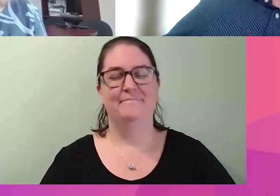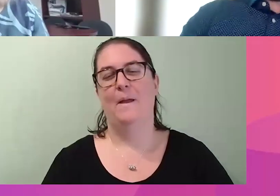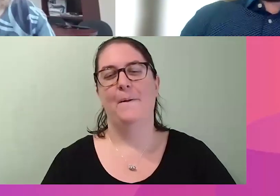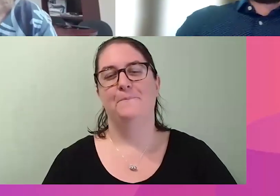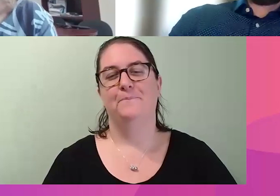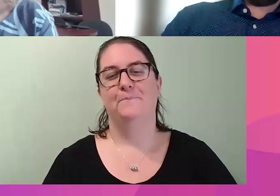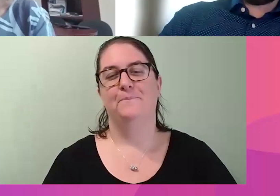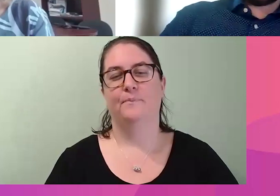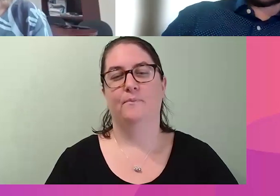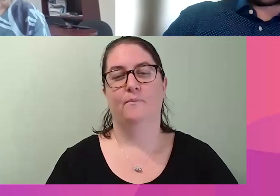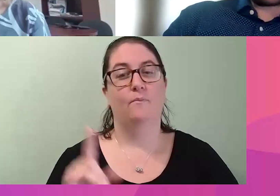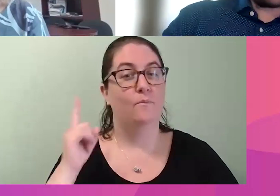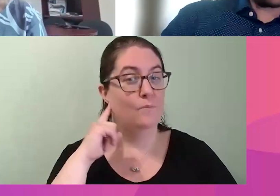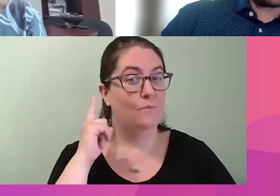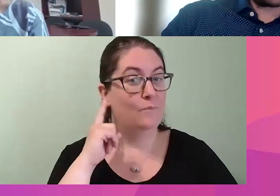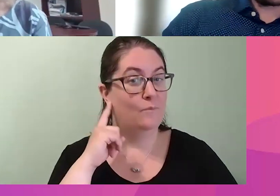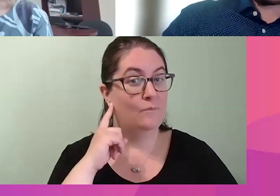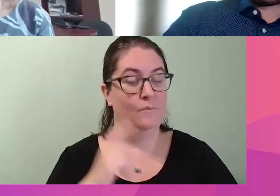And you're still muted.